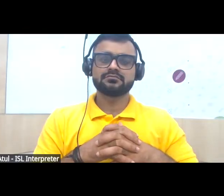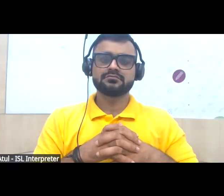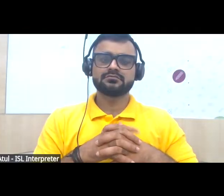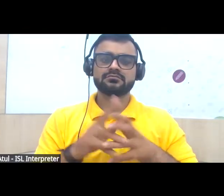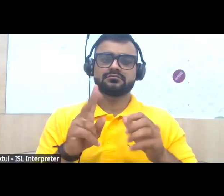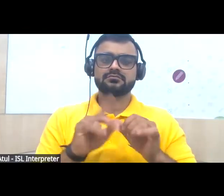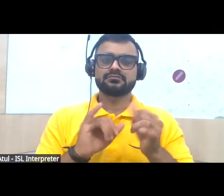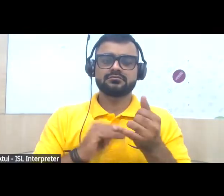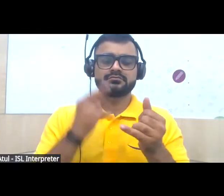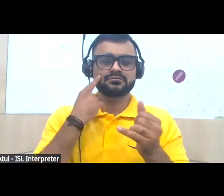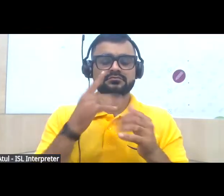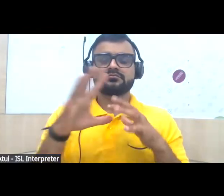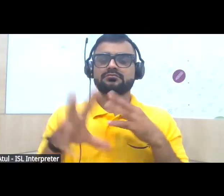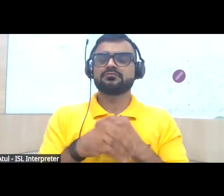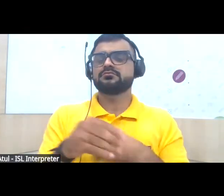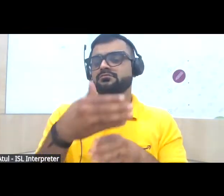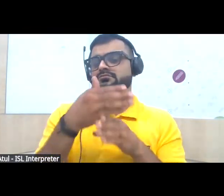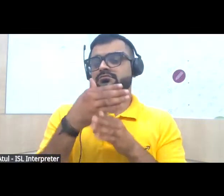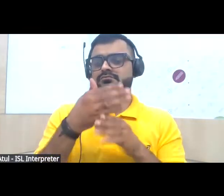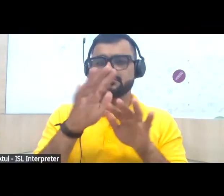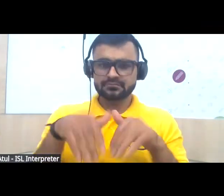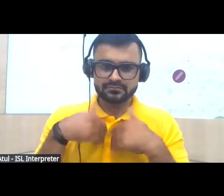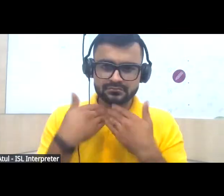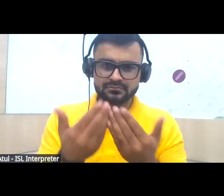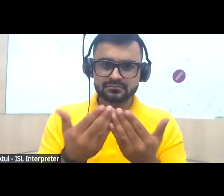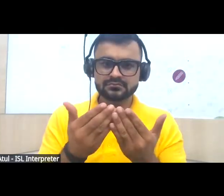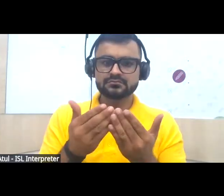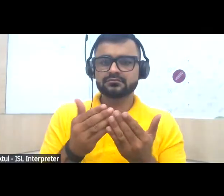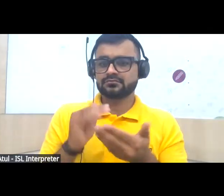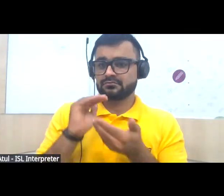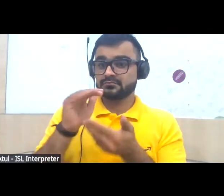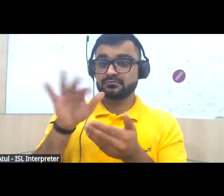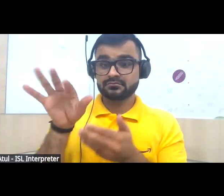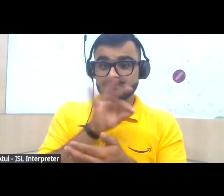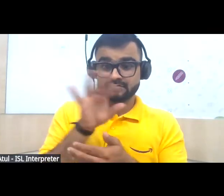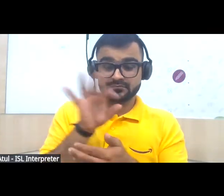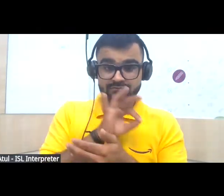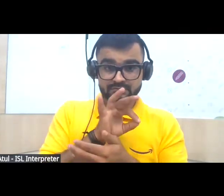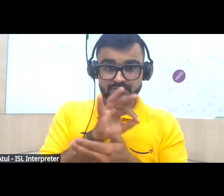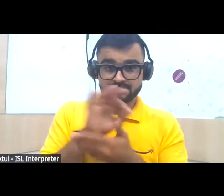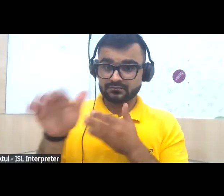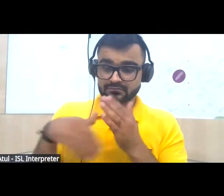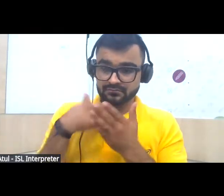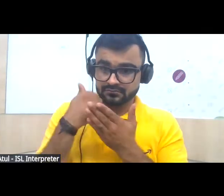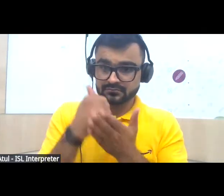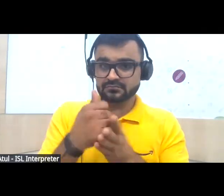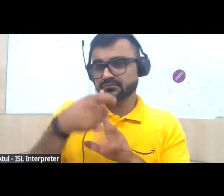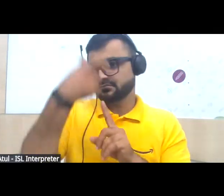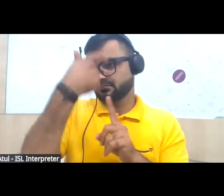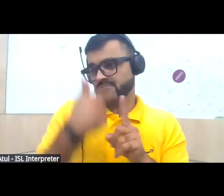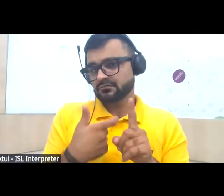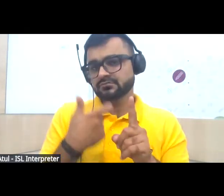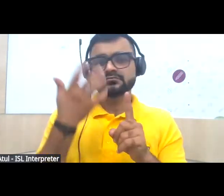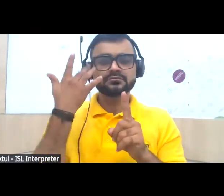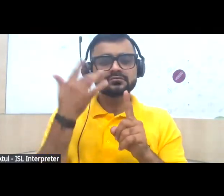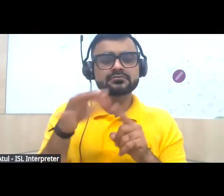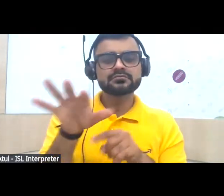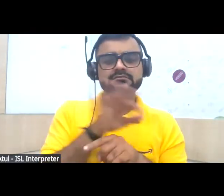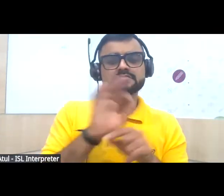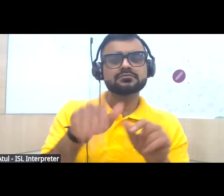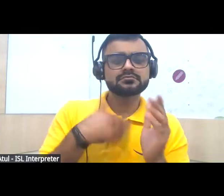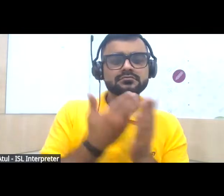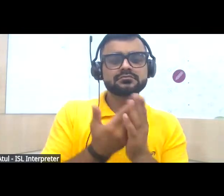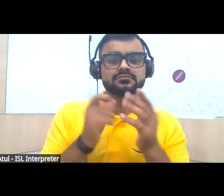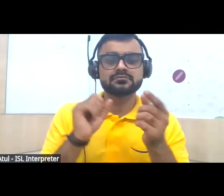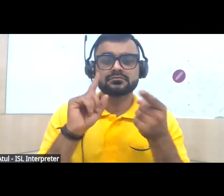Vasu, if you could also share, I mean, how has this recognition helped you personally, and why did you choose to apply in the